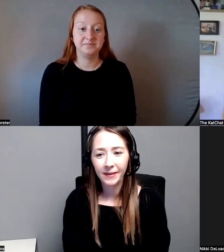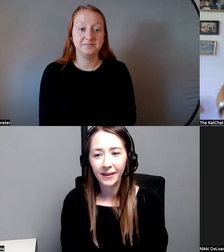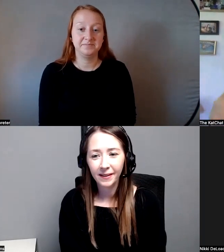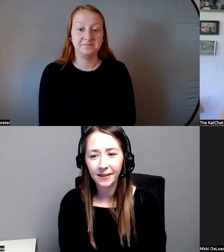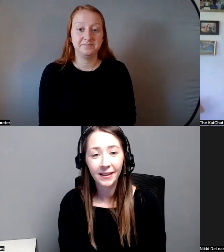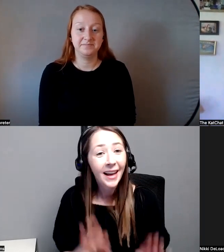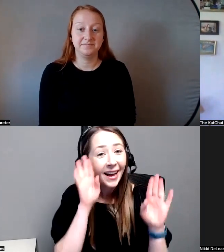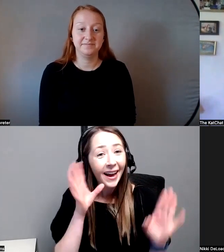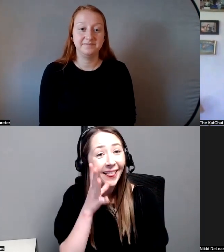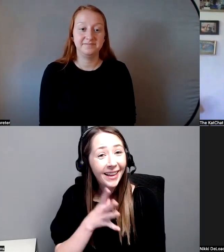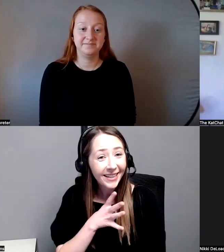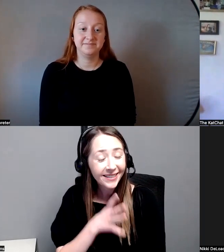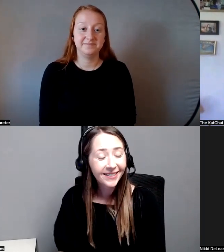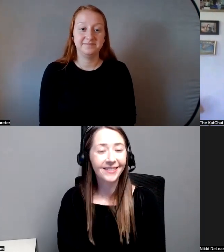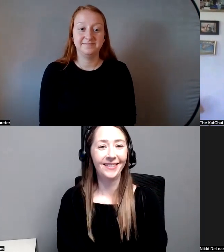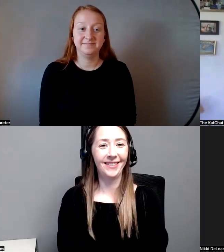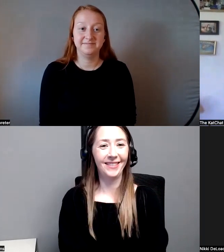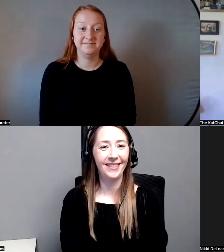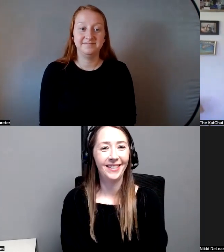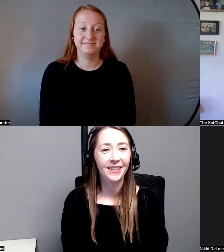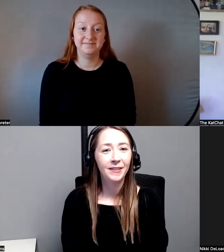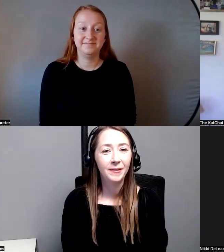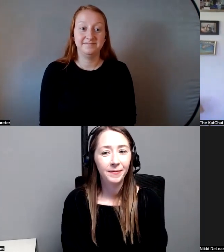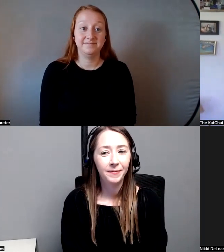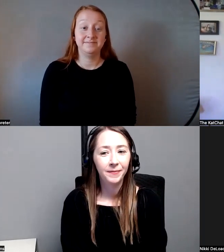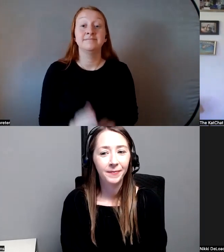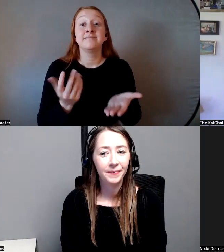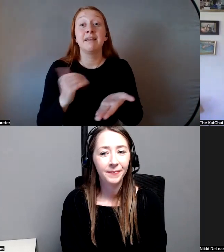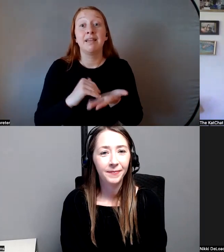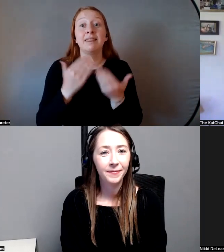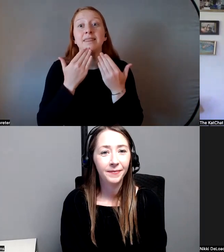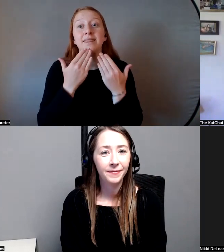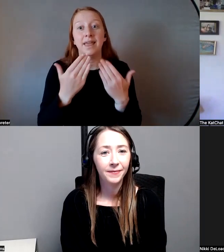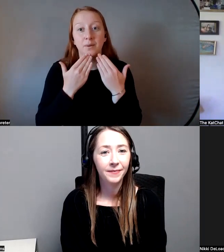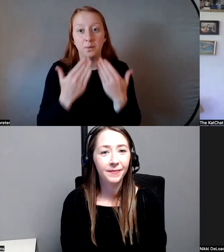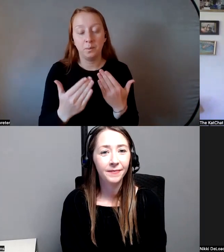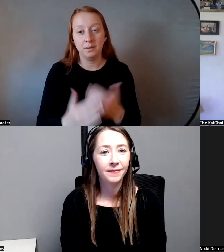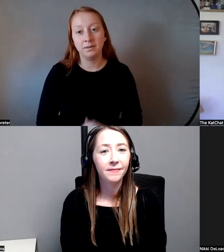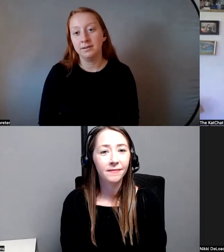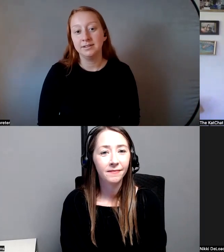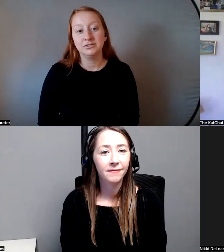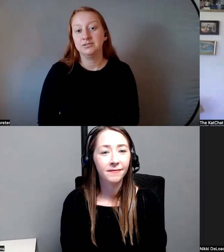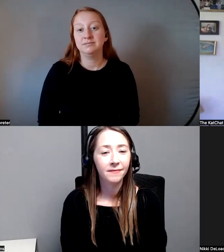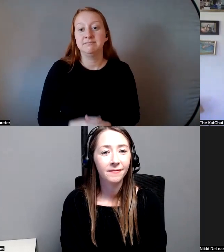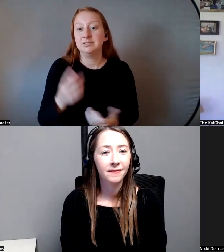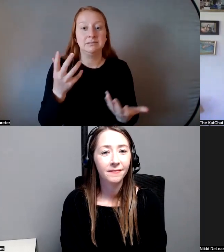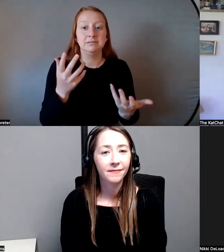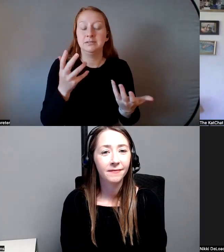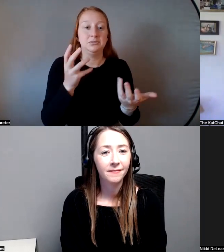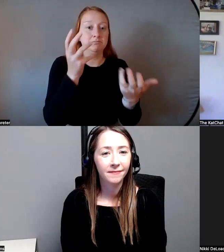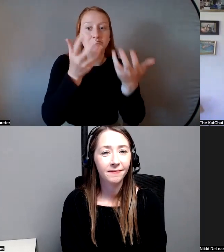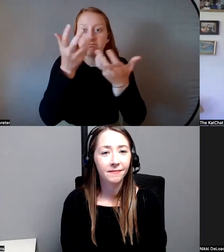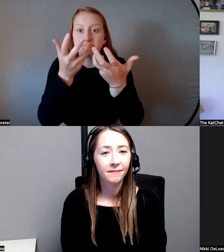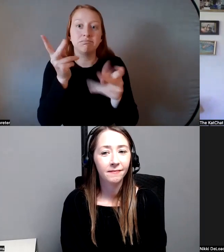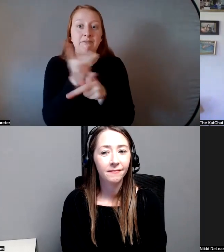Hi, ladies. Well, again, thank you for trying to fit in